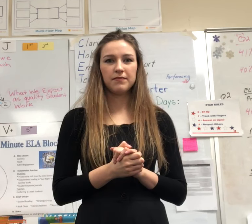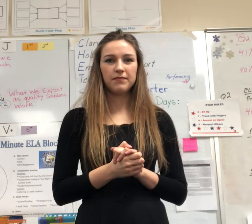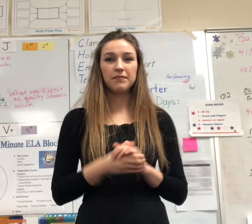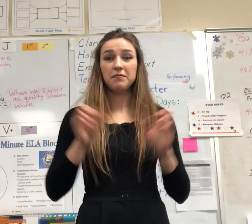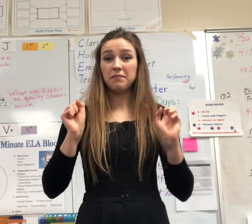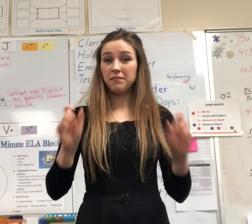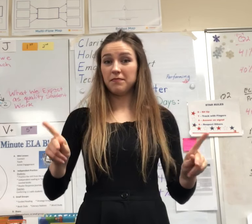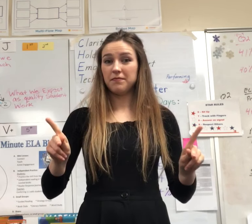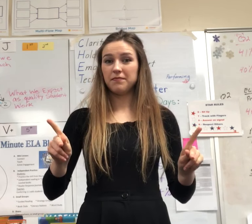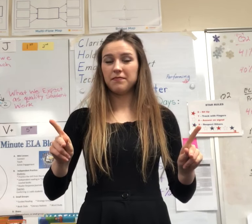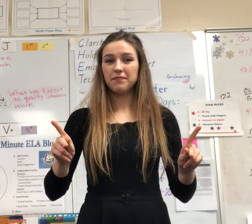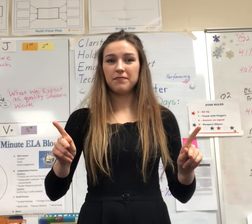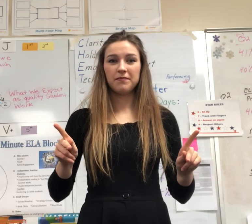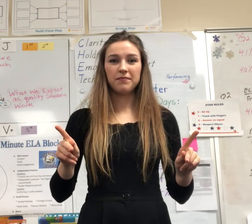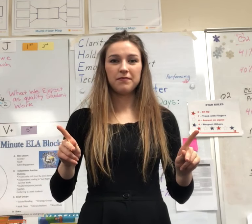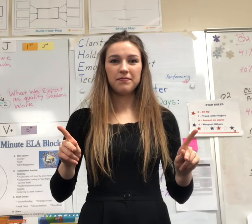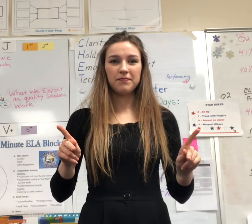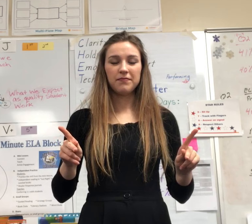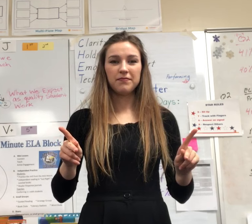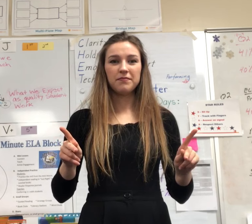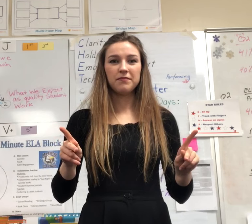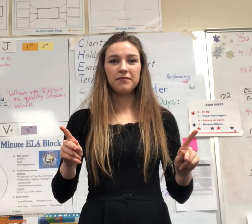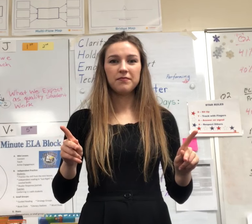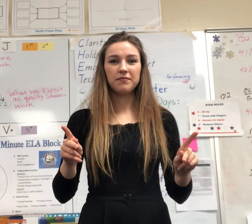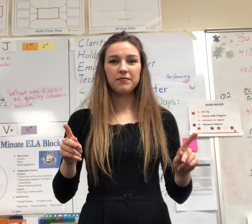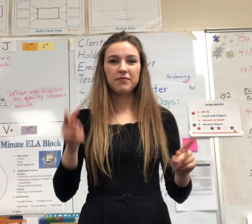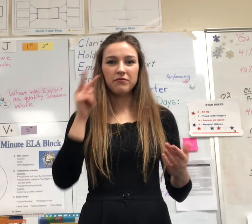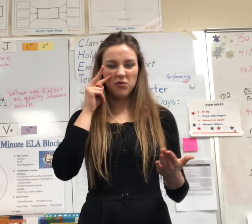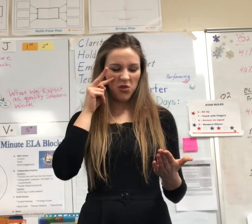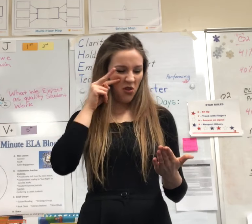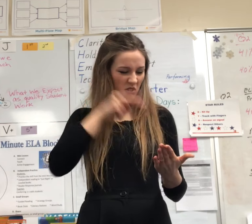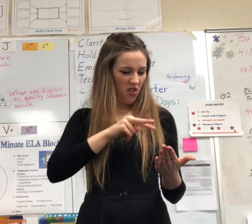Okay. If you look on page 13,